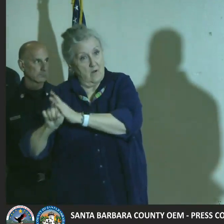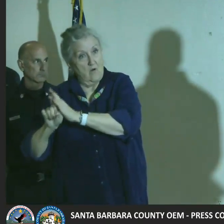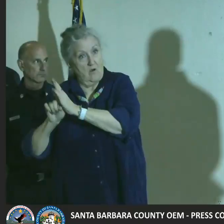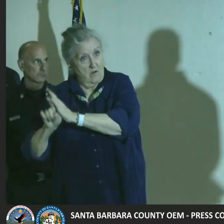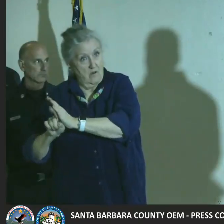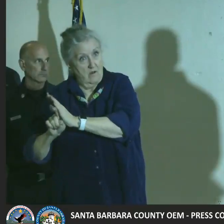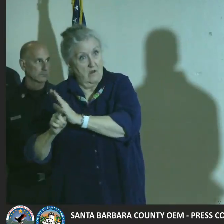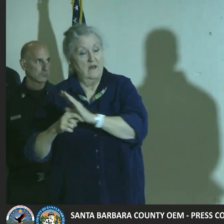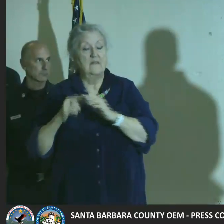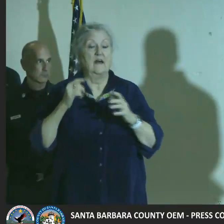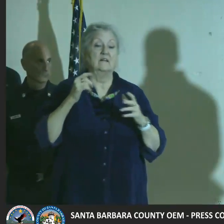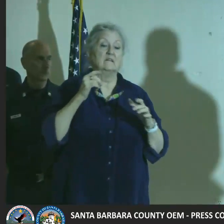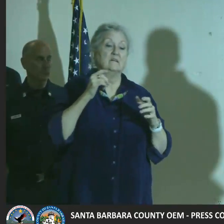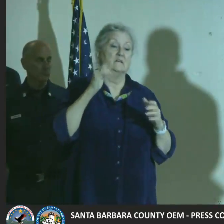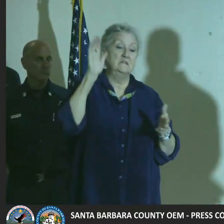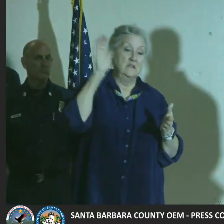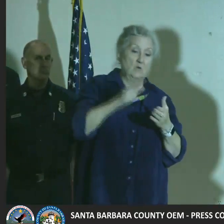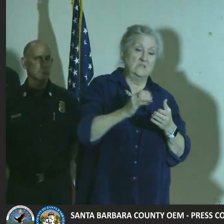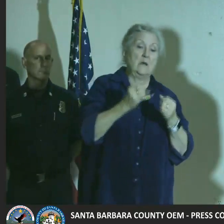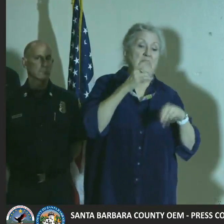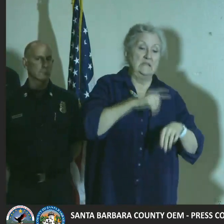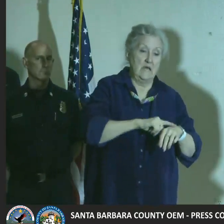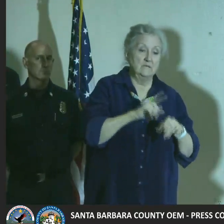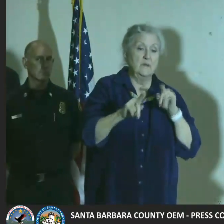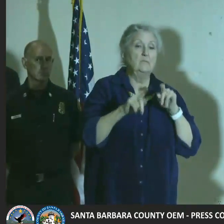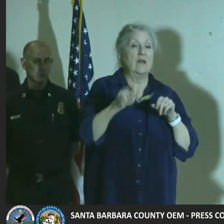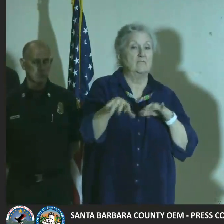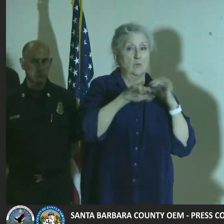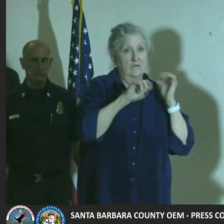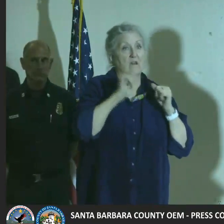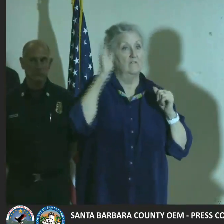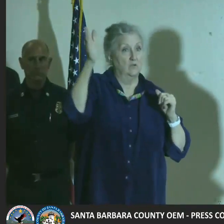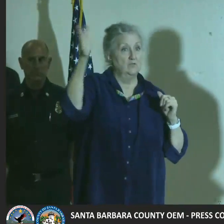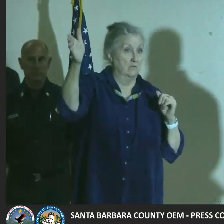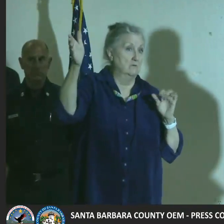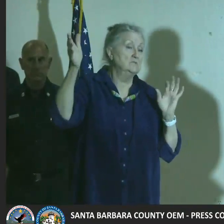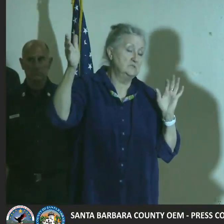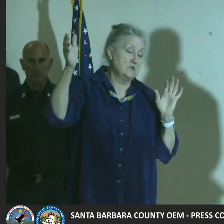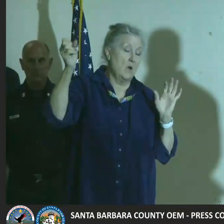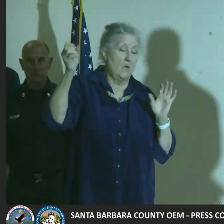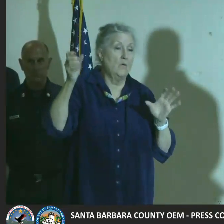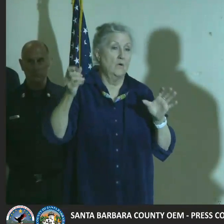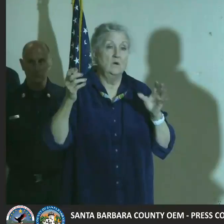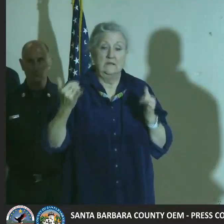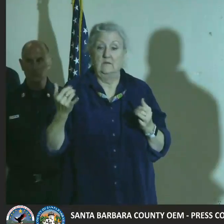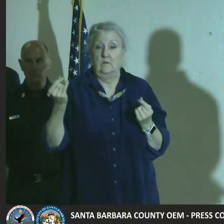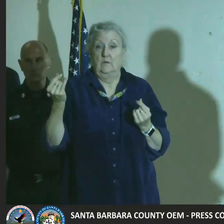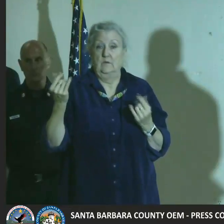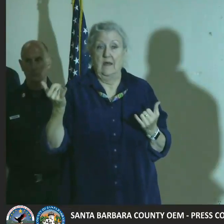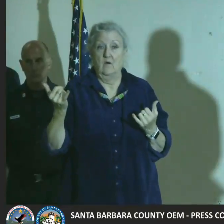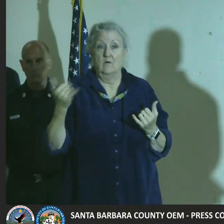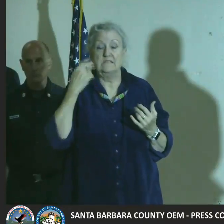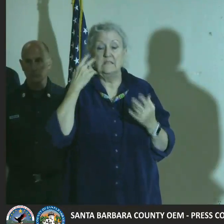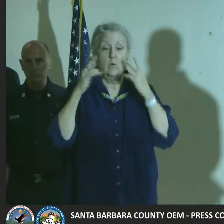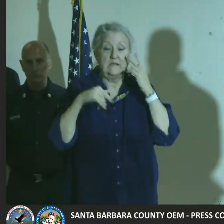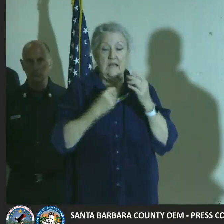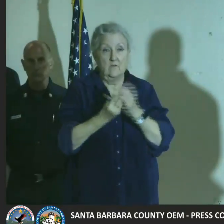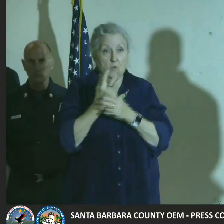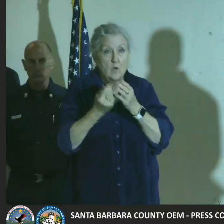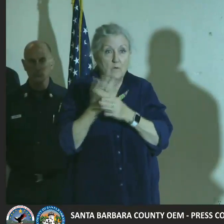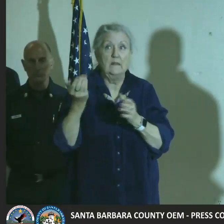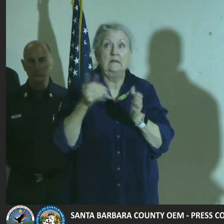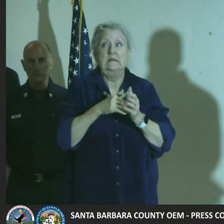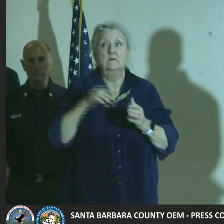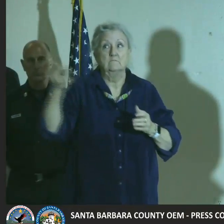would decrease the number of times that people would have to evacuate in the future. So what we need to do now is see what kind of regeneration we get on